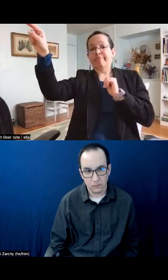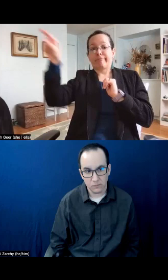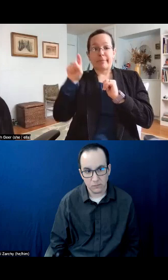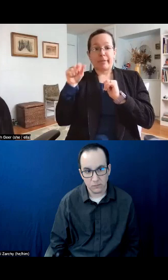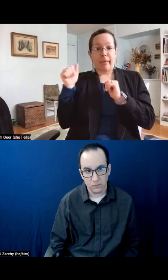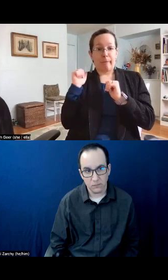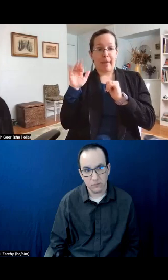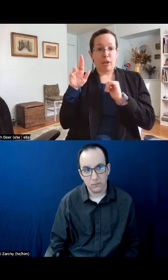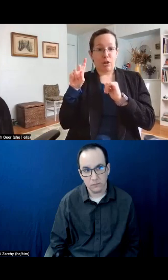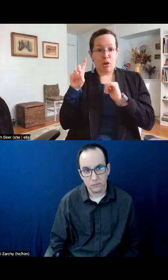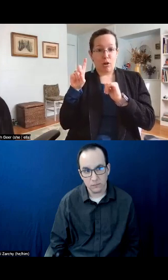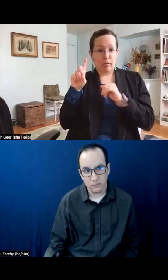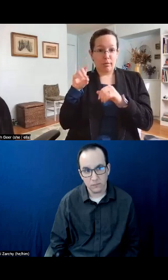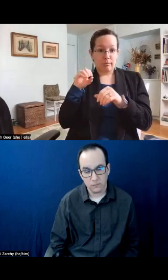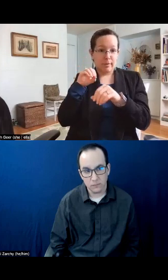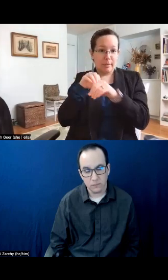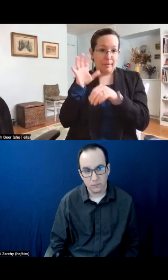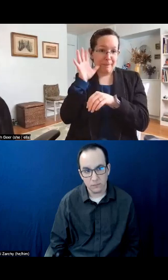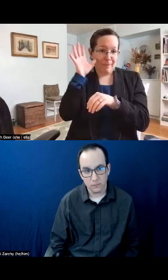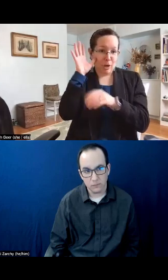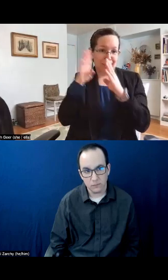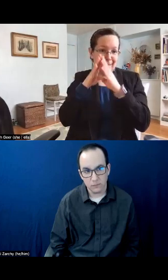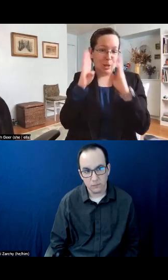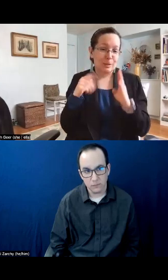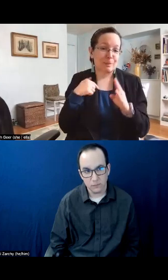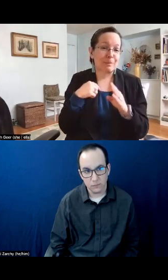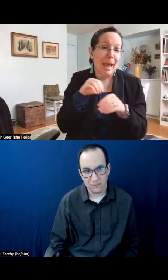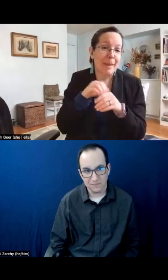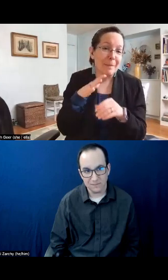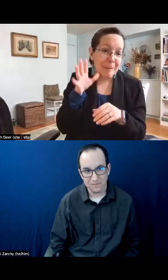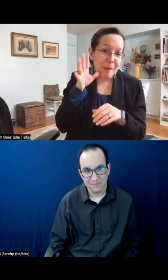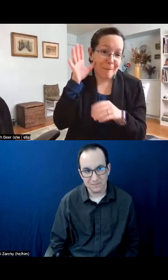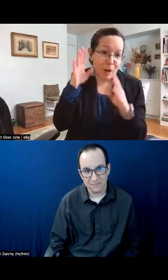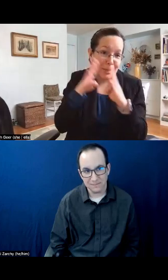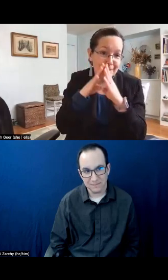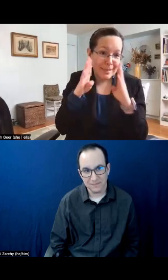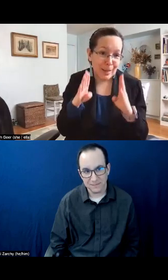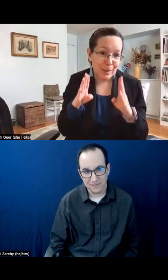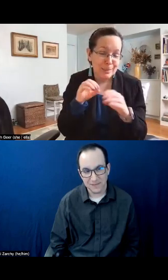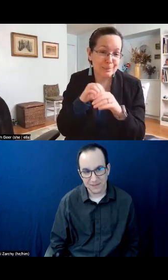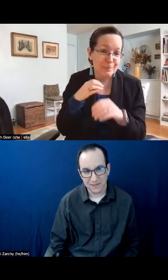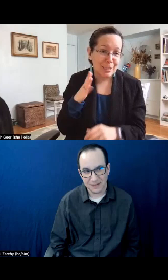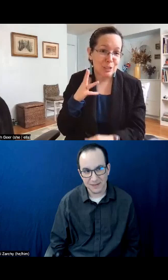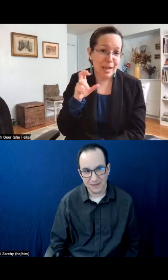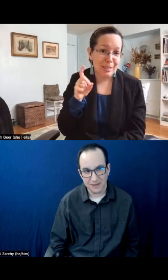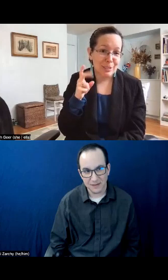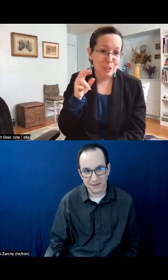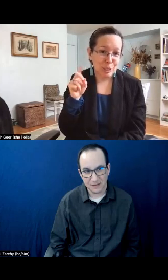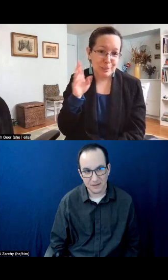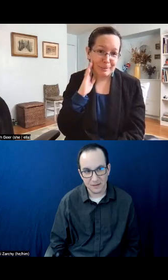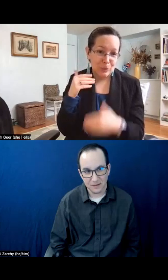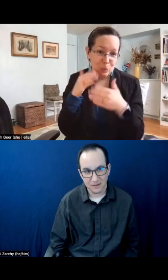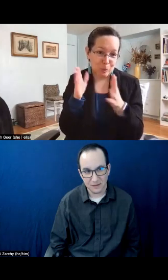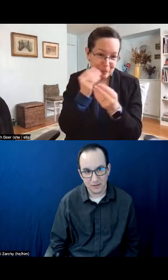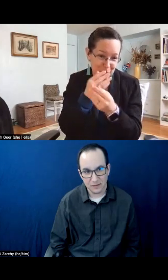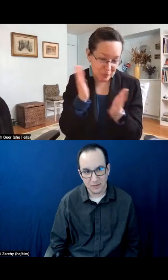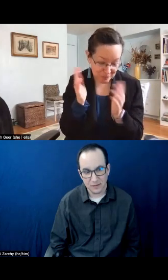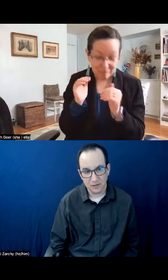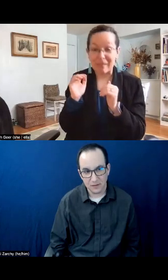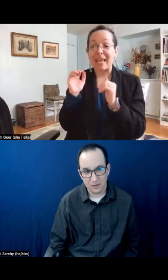what gives us that meaning. Or if I indicate a referent that is out of my natural signing space, maybe I'm